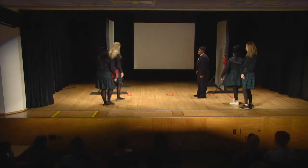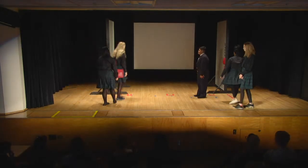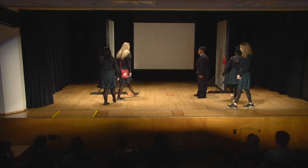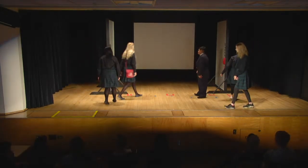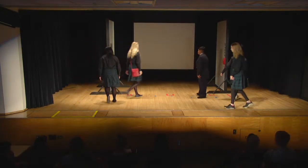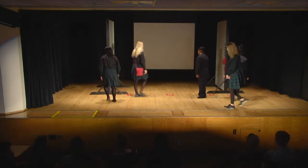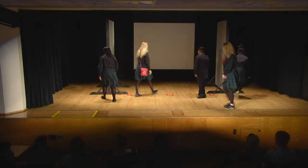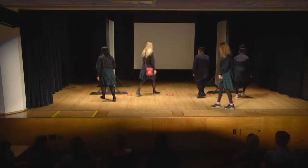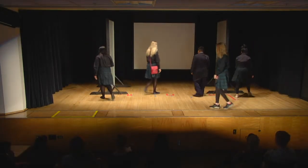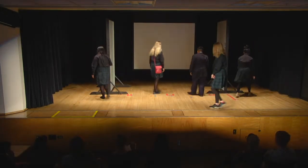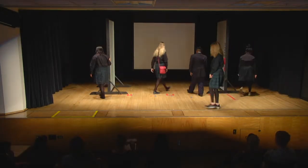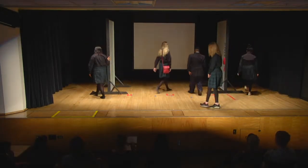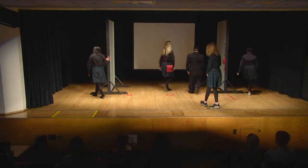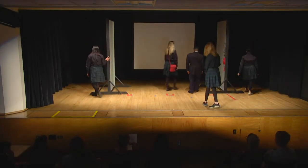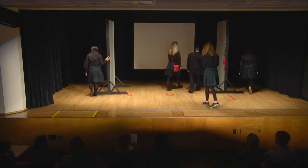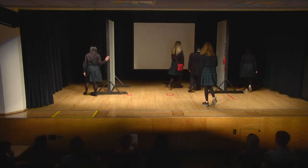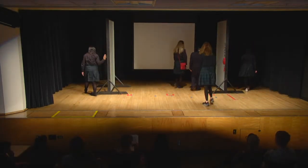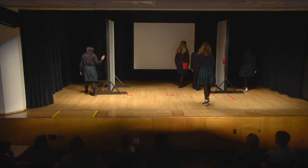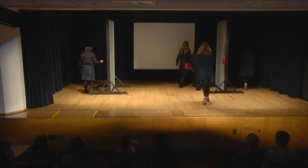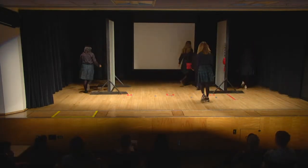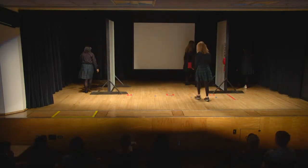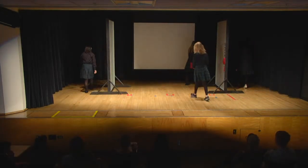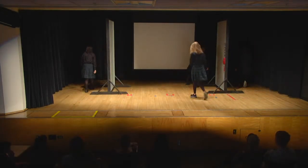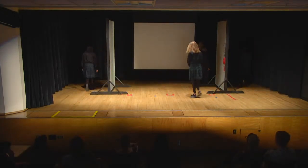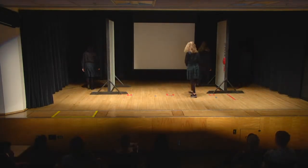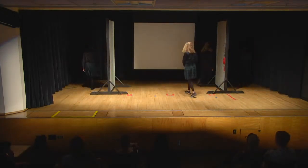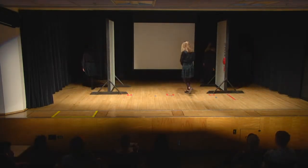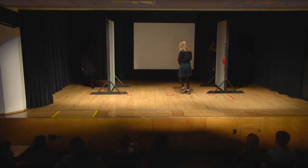that appears. The 5 students file into the elevator space on stage.